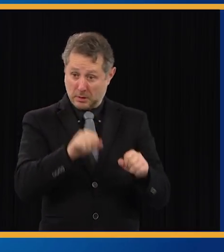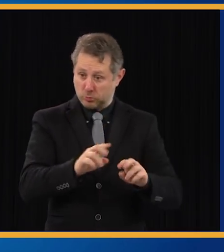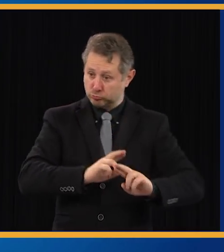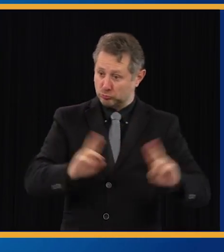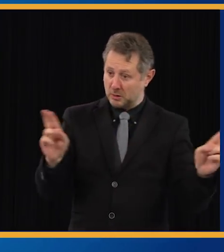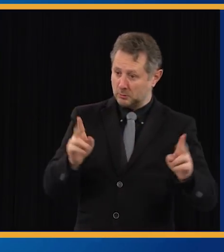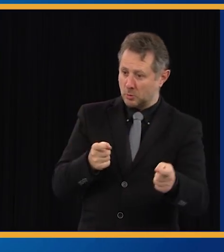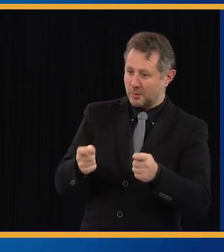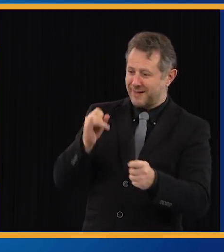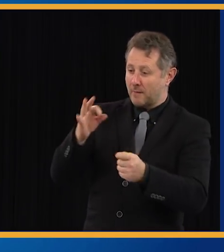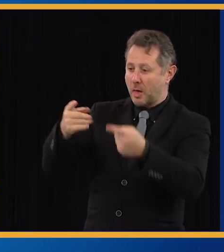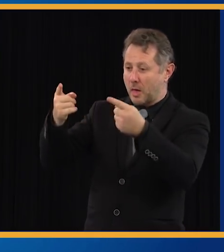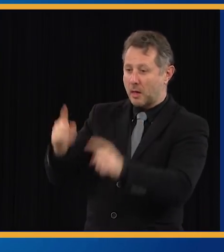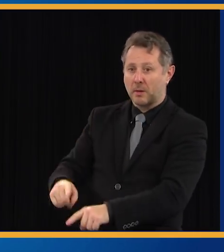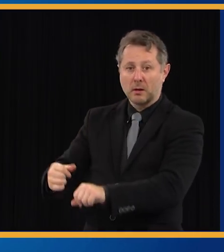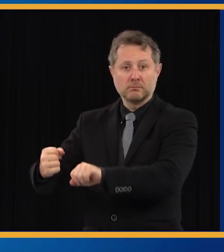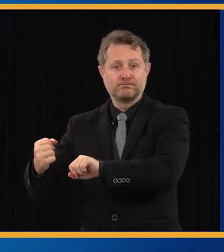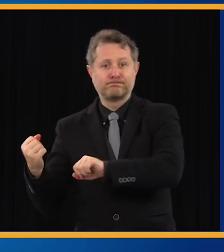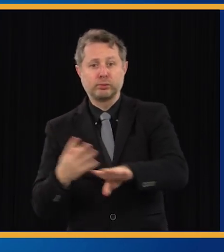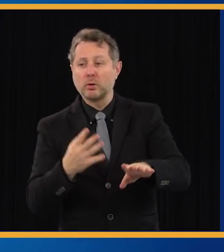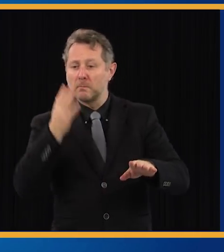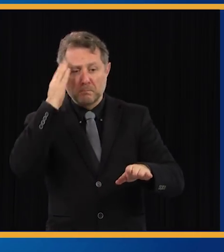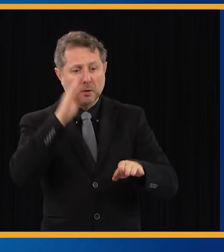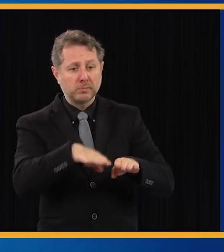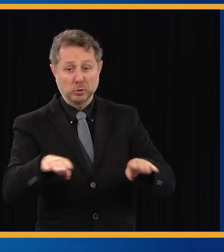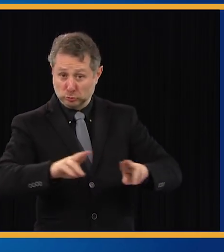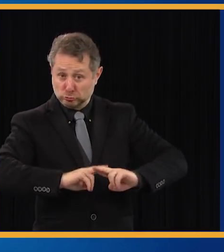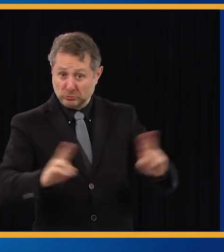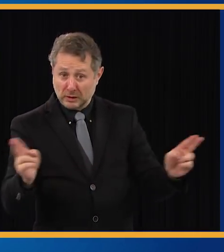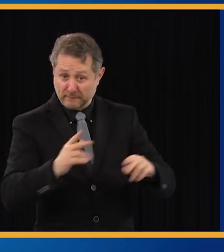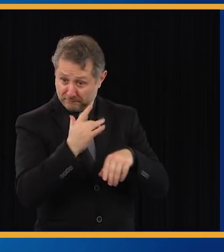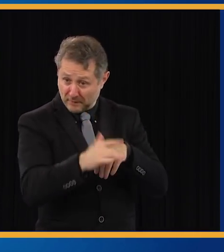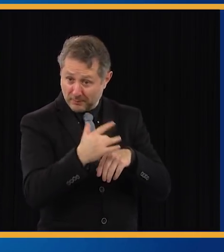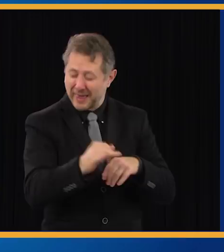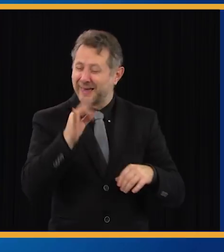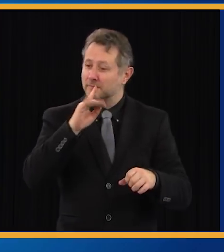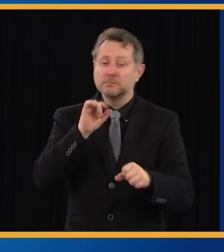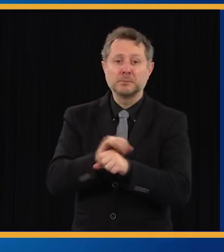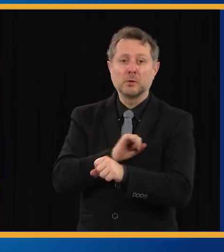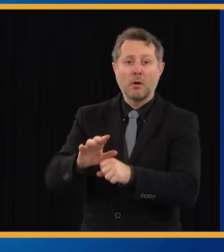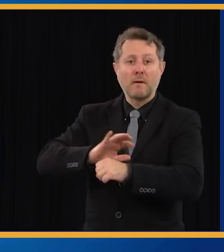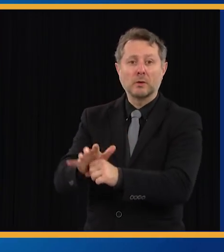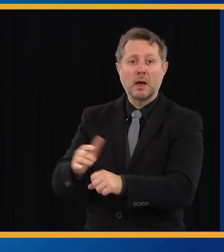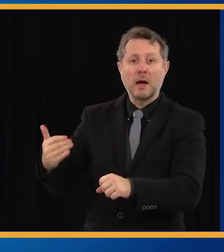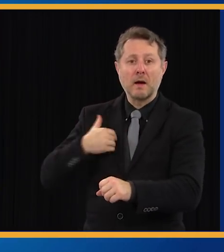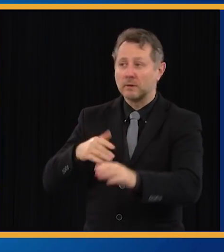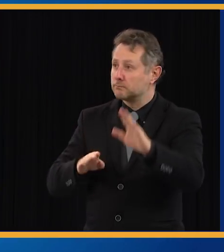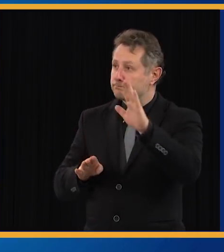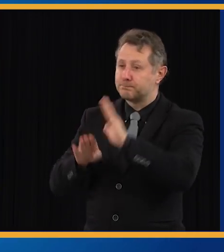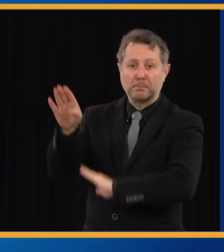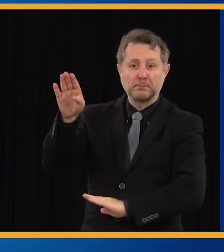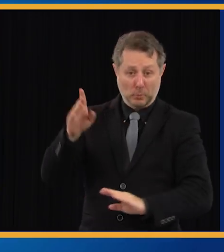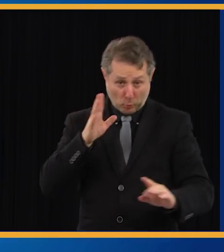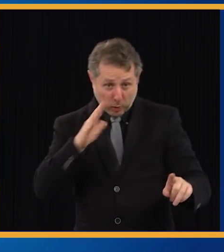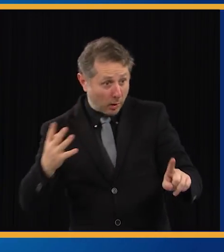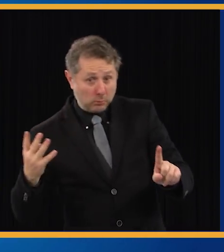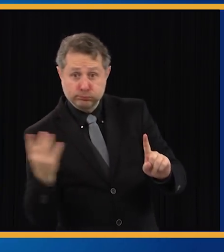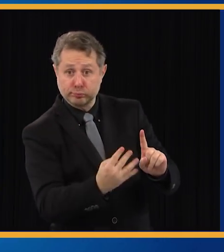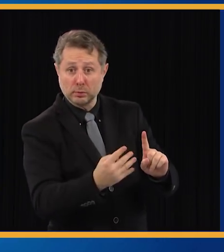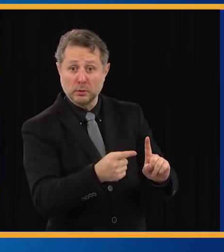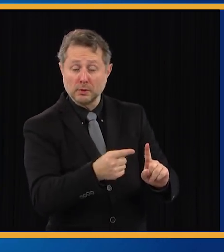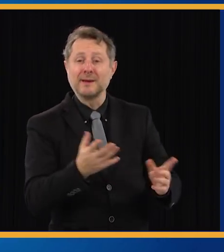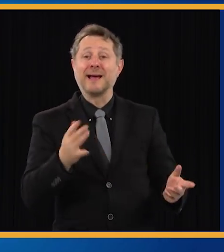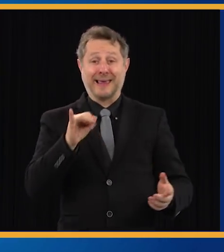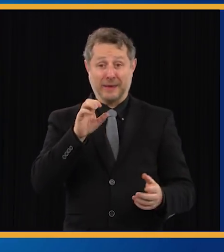many beds will you have available if that number goes up? How many ICU beds will you have available? And are